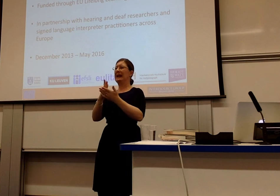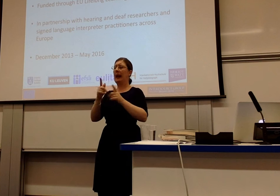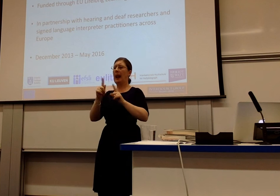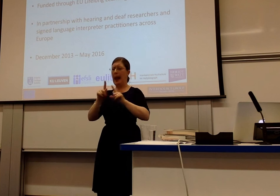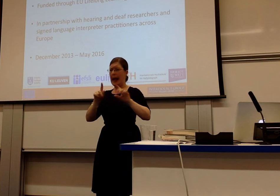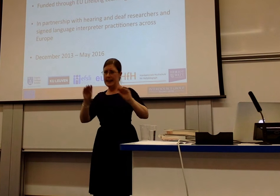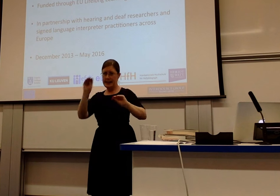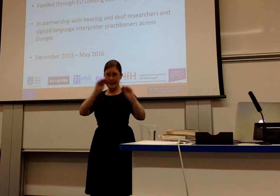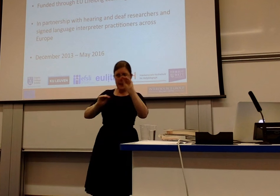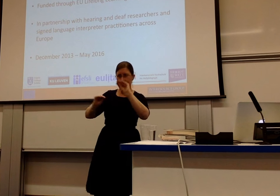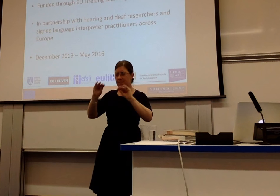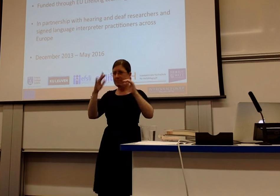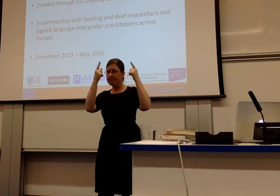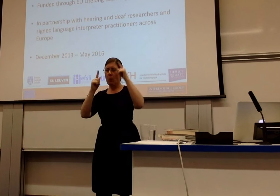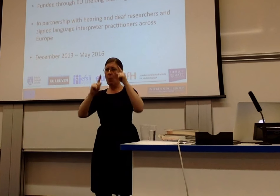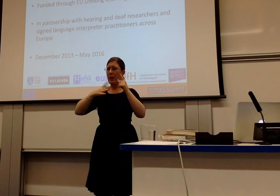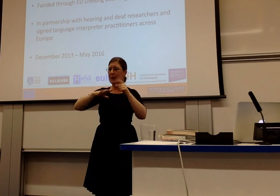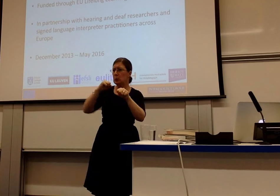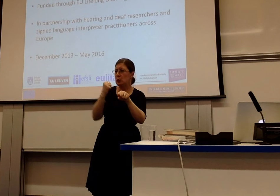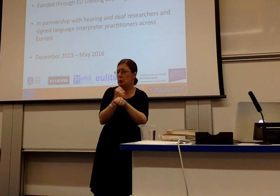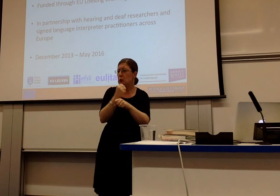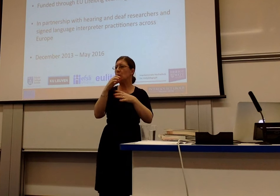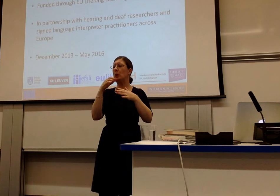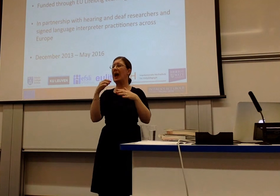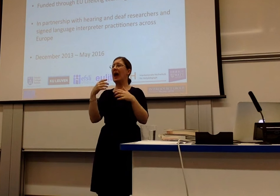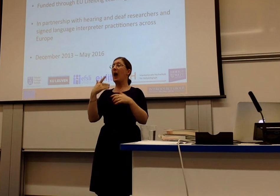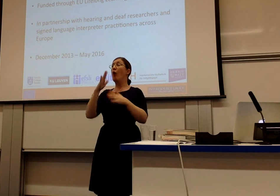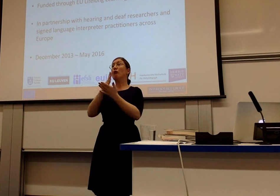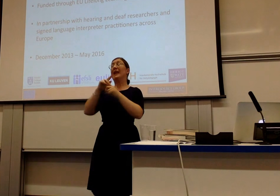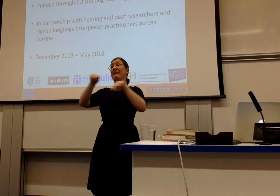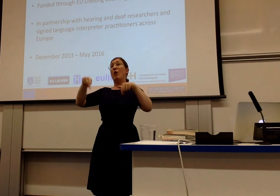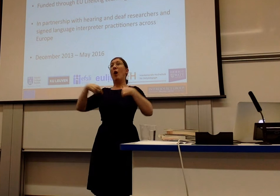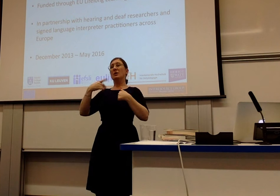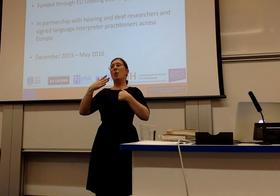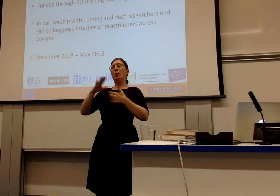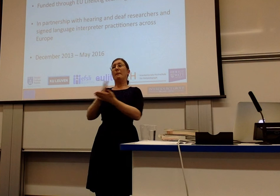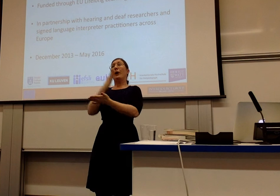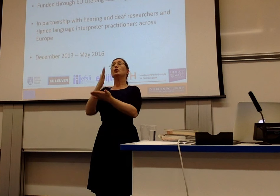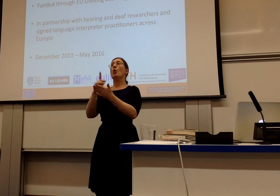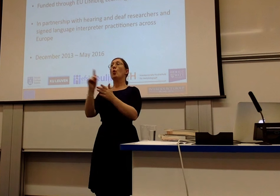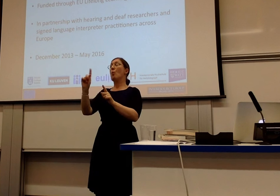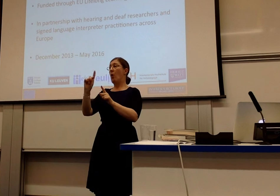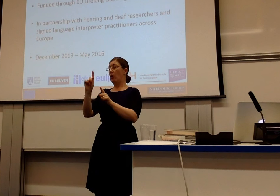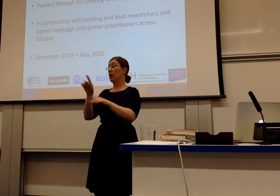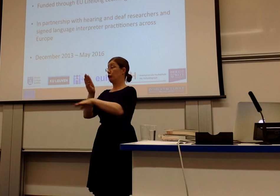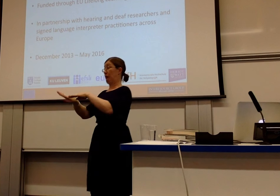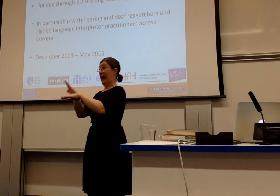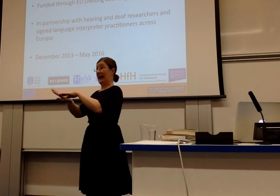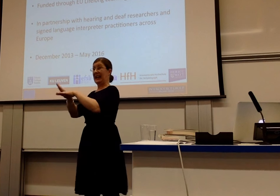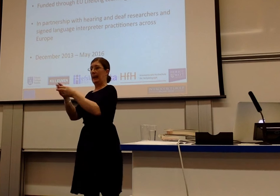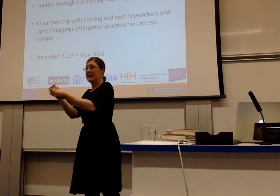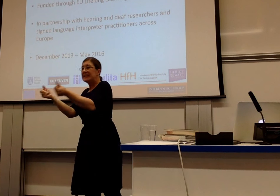So the first year of the project really was scoping the area, putting things together to make sure that we were progressing in the right